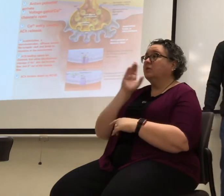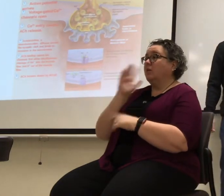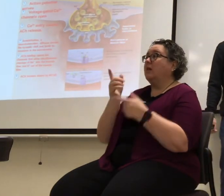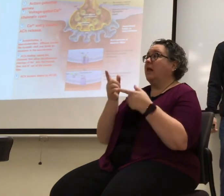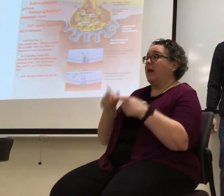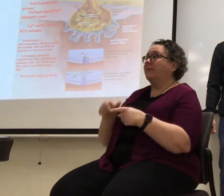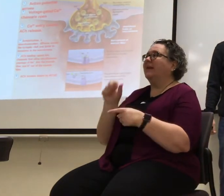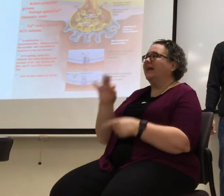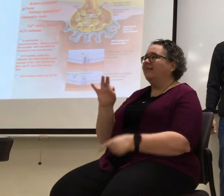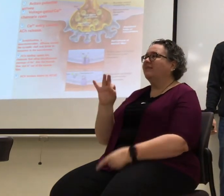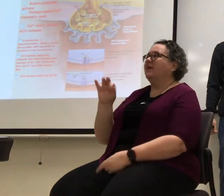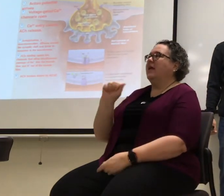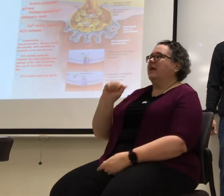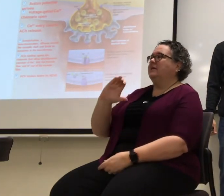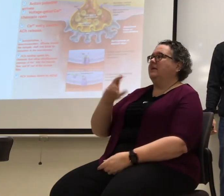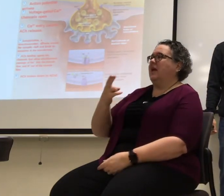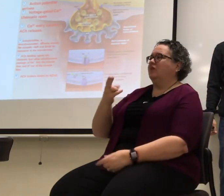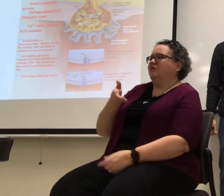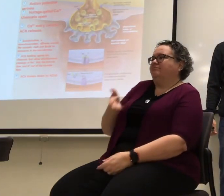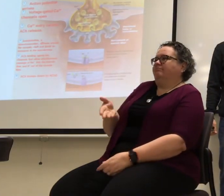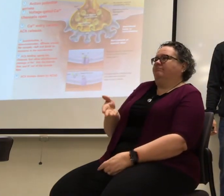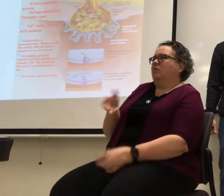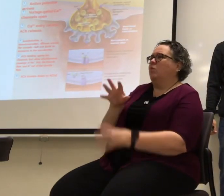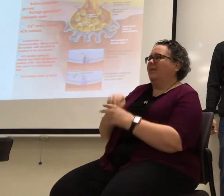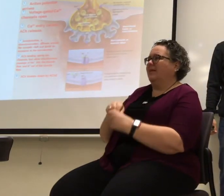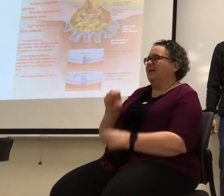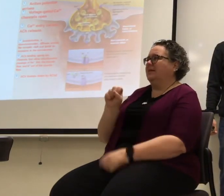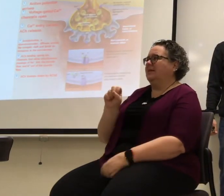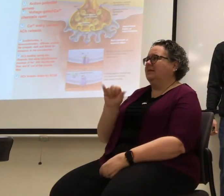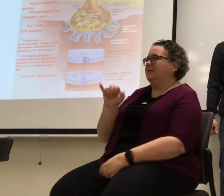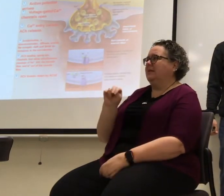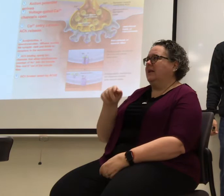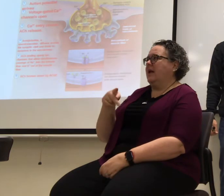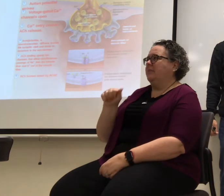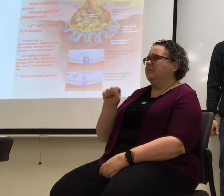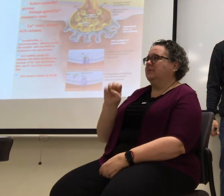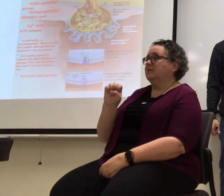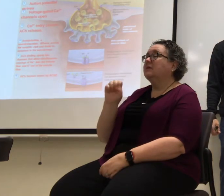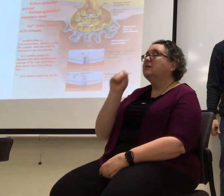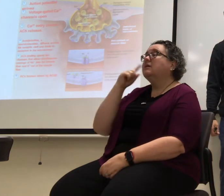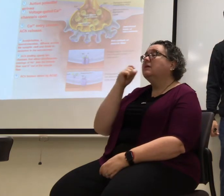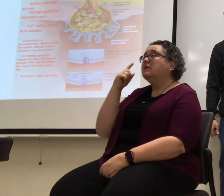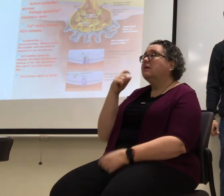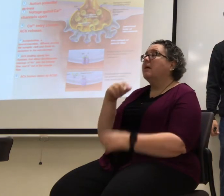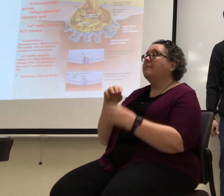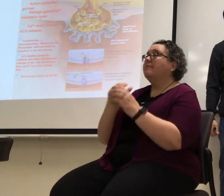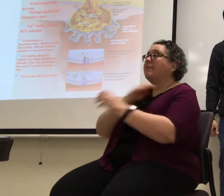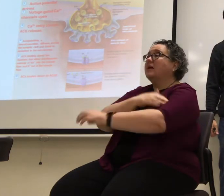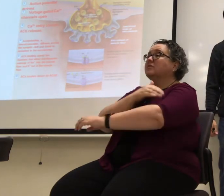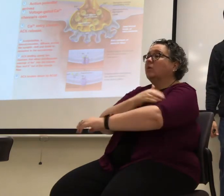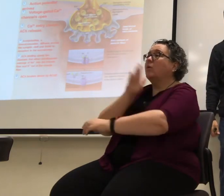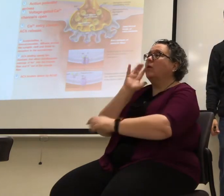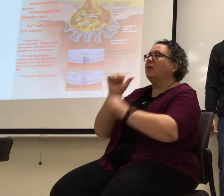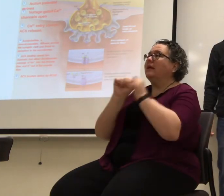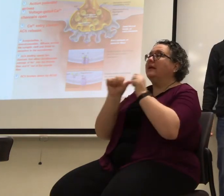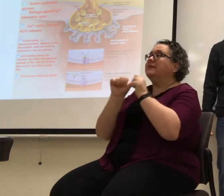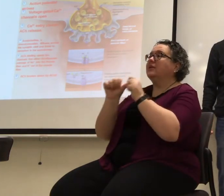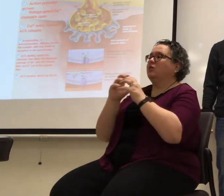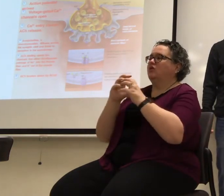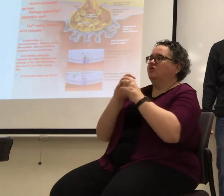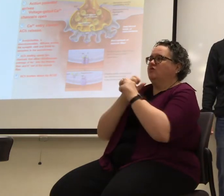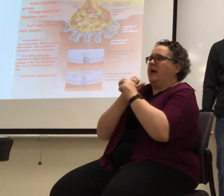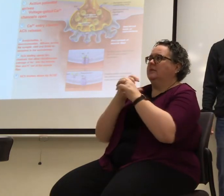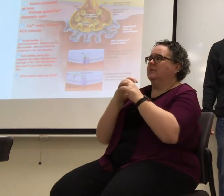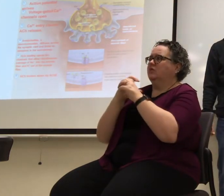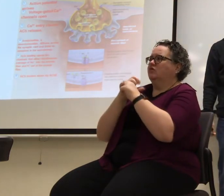as long as ACH is present in the synapse. And muscle will keep contracting. So to stop